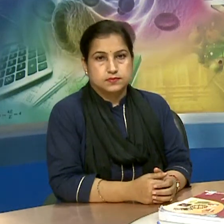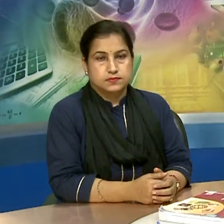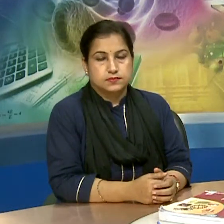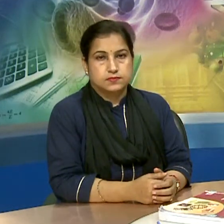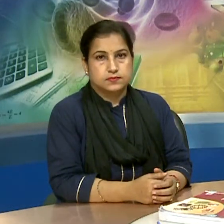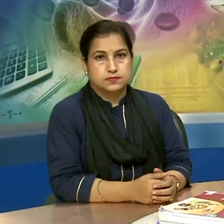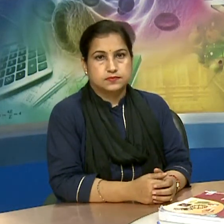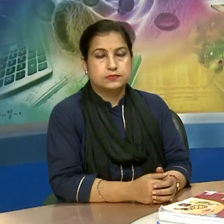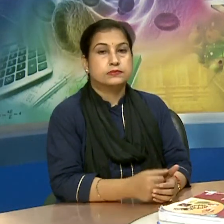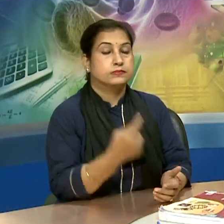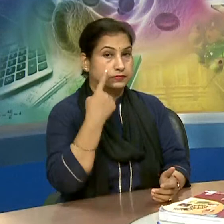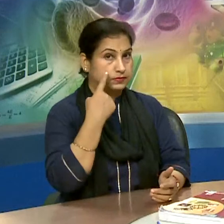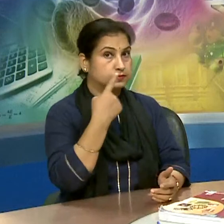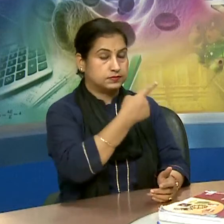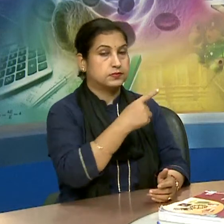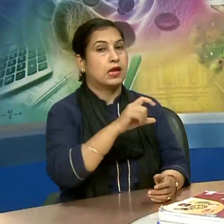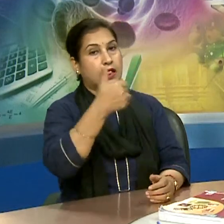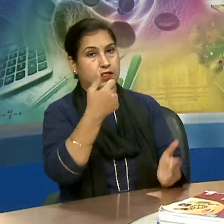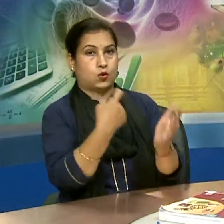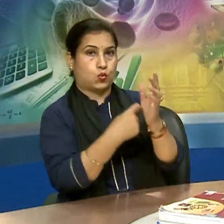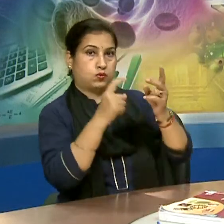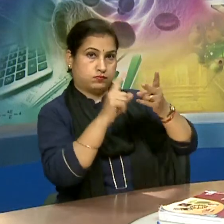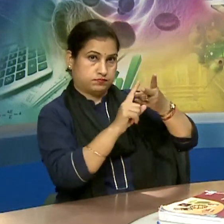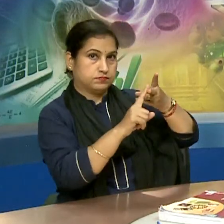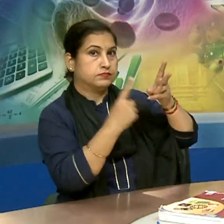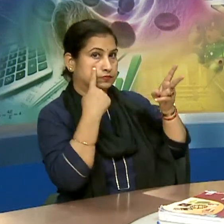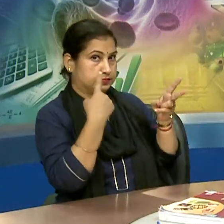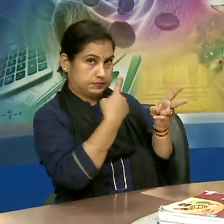Here's another rule to remember.